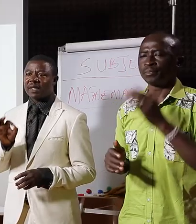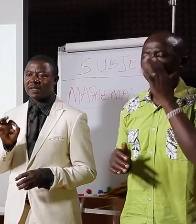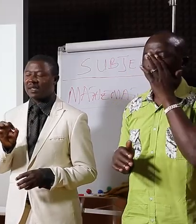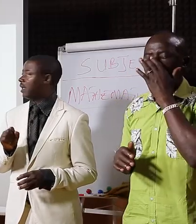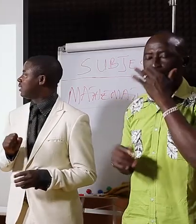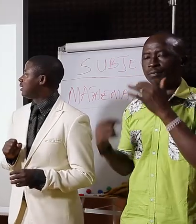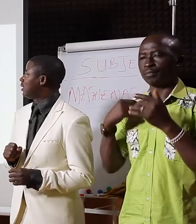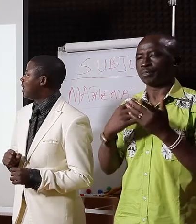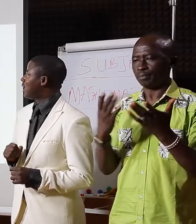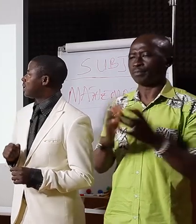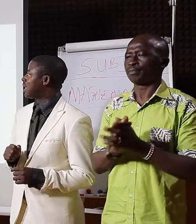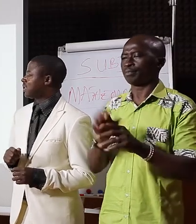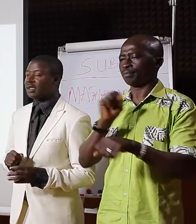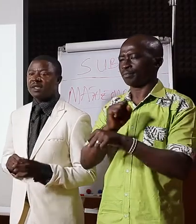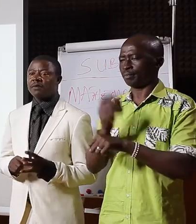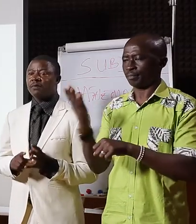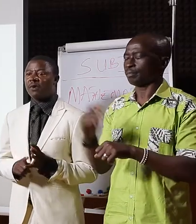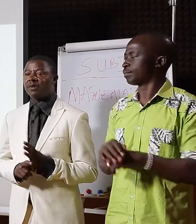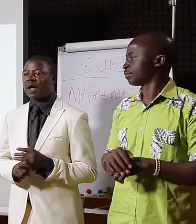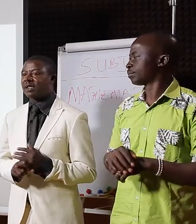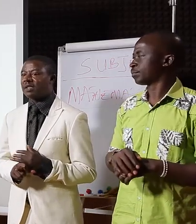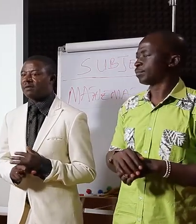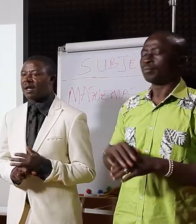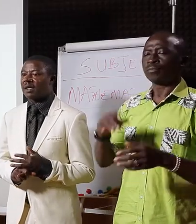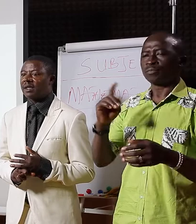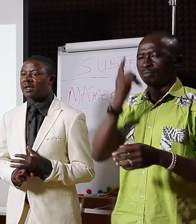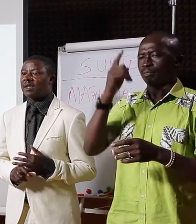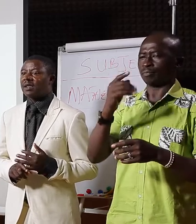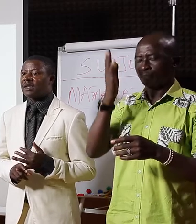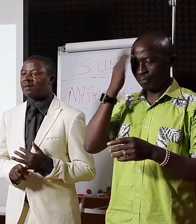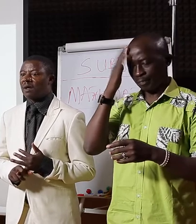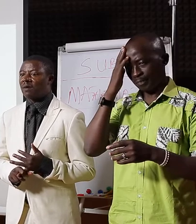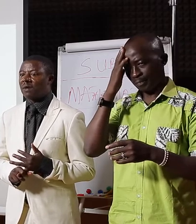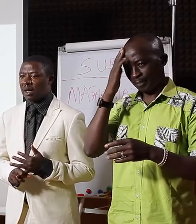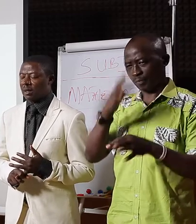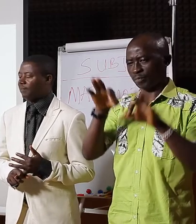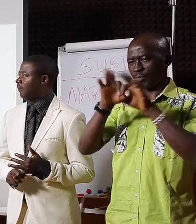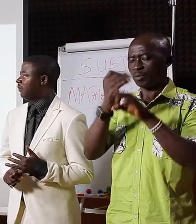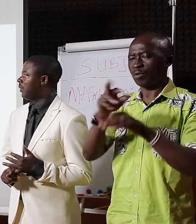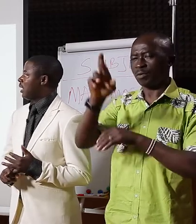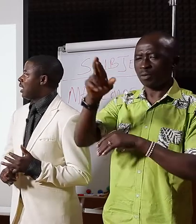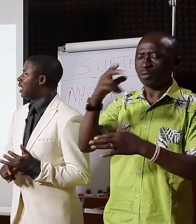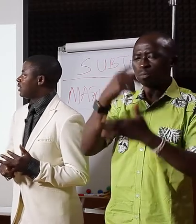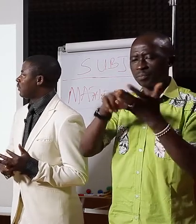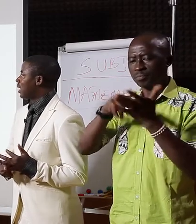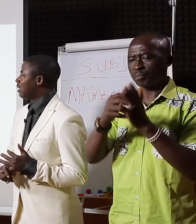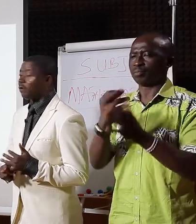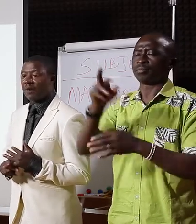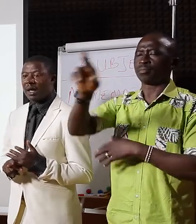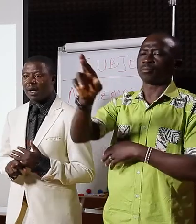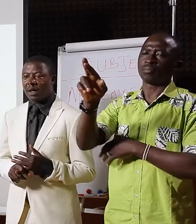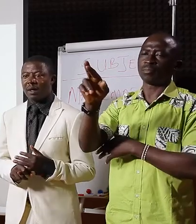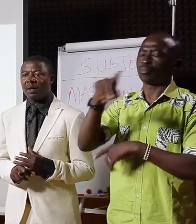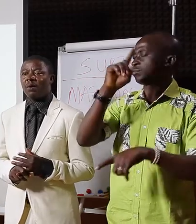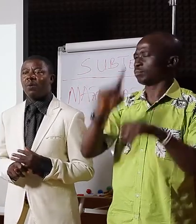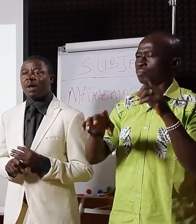have a task here, and the task is to first identify the value of R. And we cannot